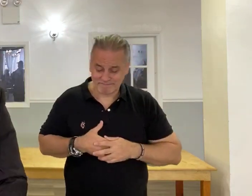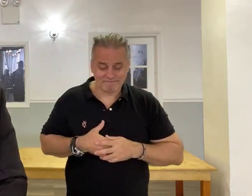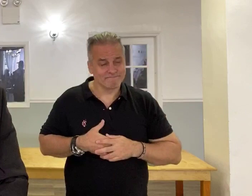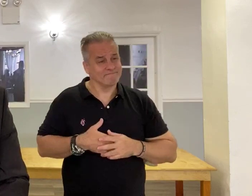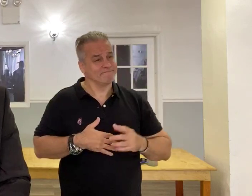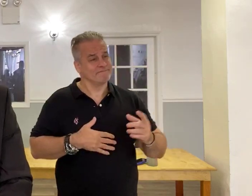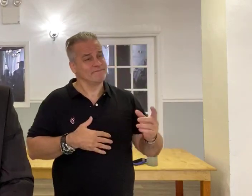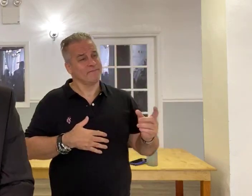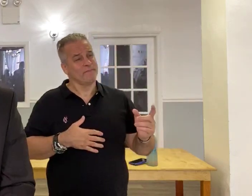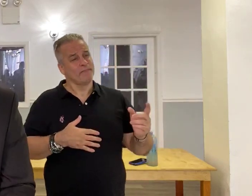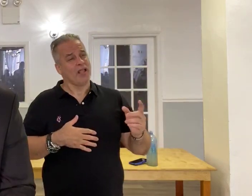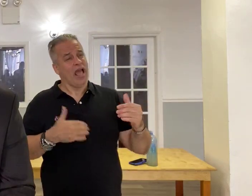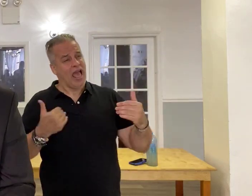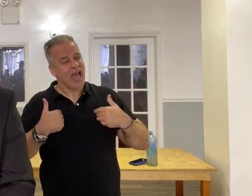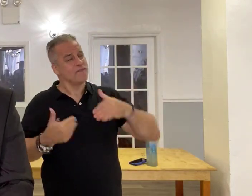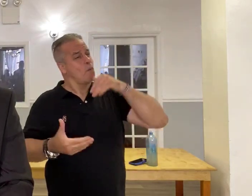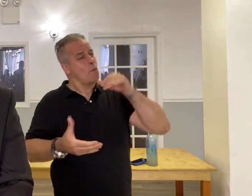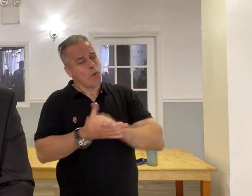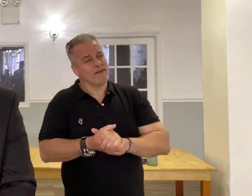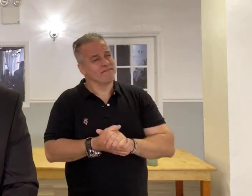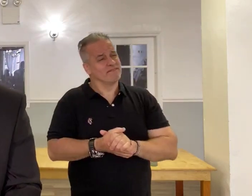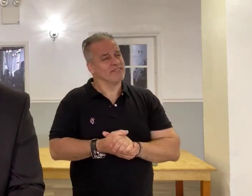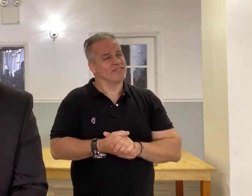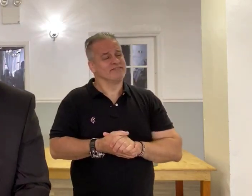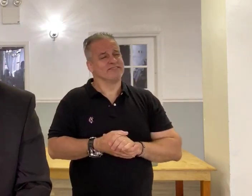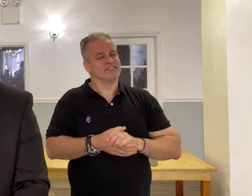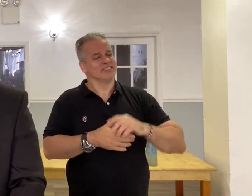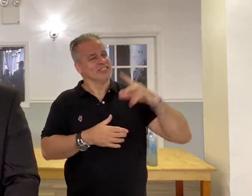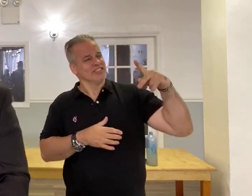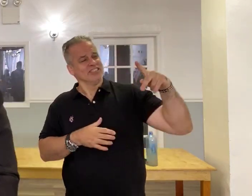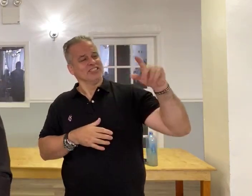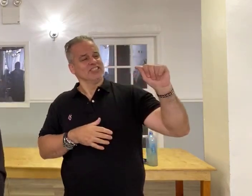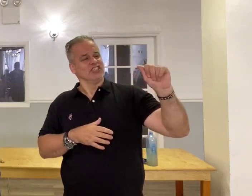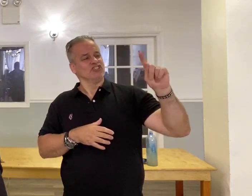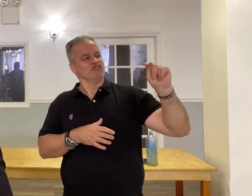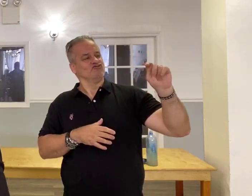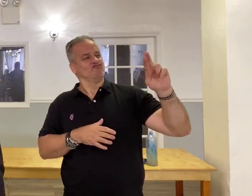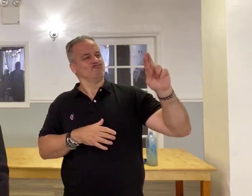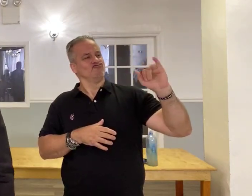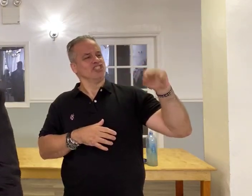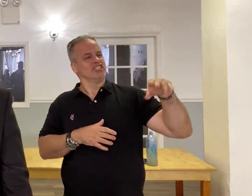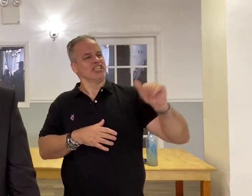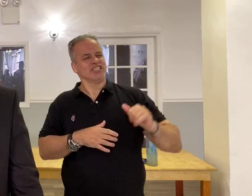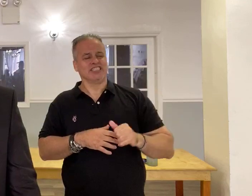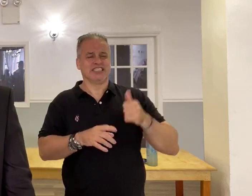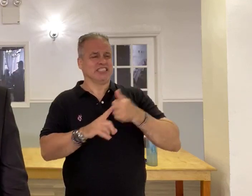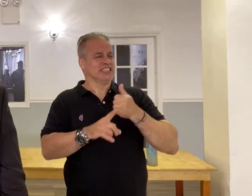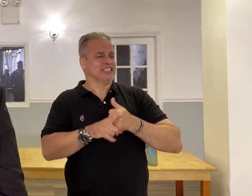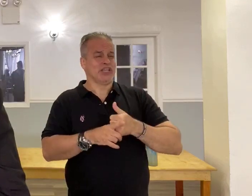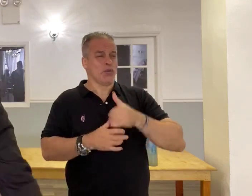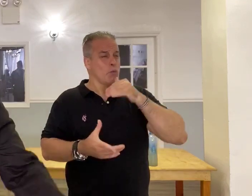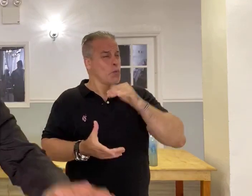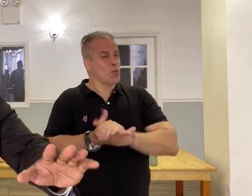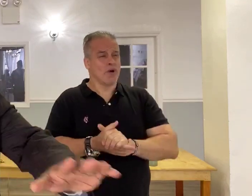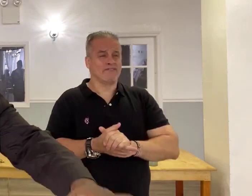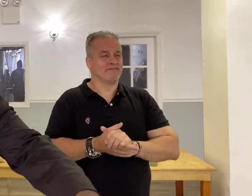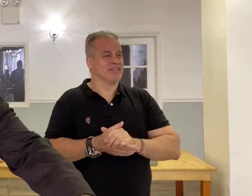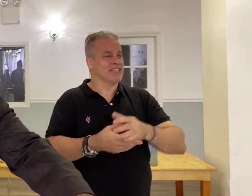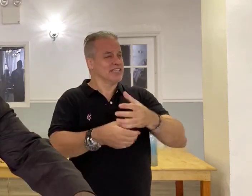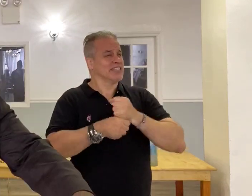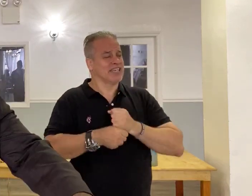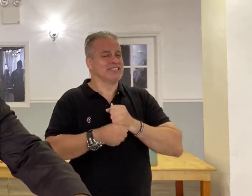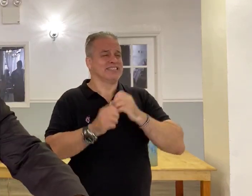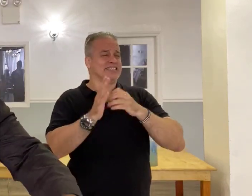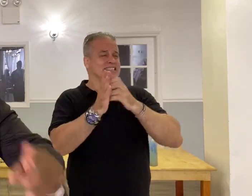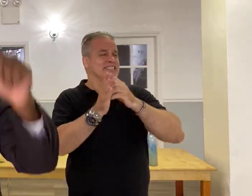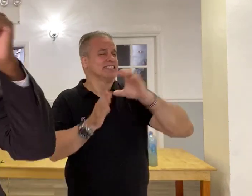down with cancer, and she did not survive. And it's been closing in on 2 years. But here's the thing